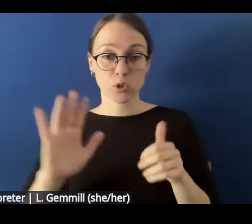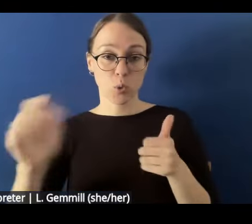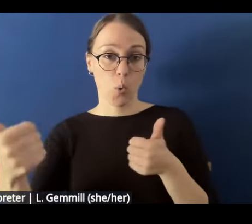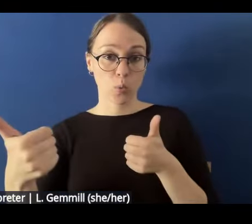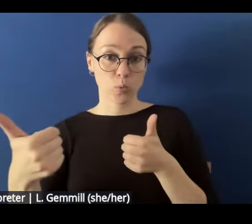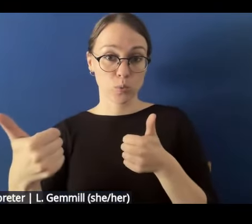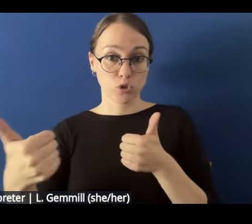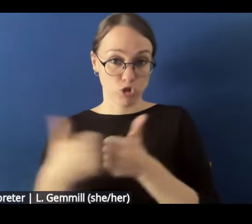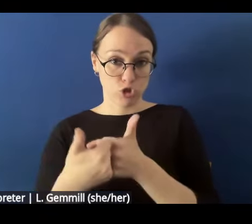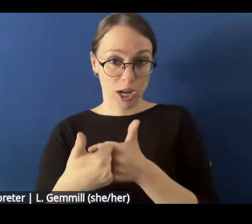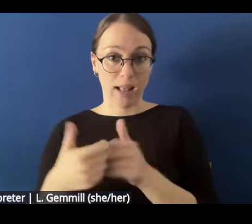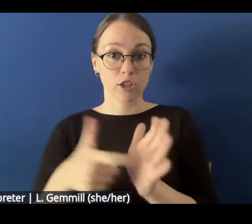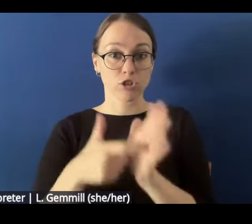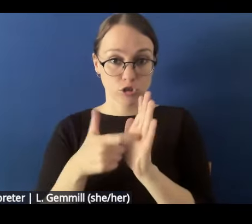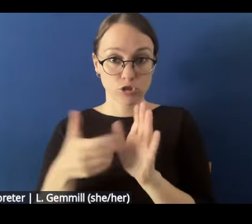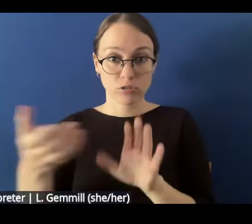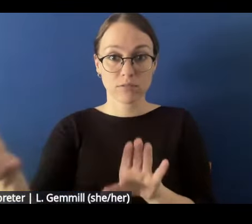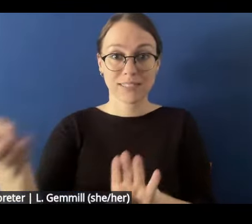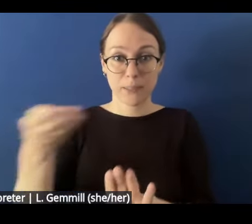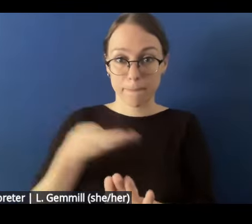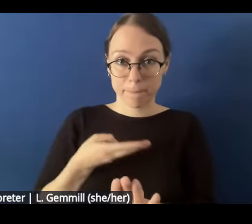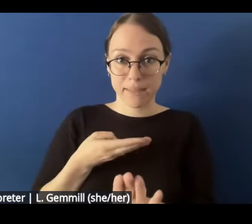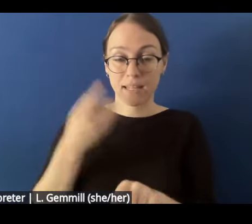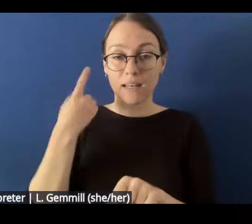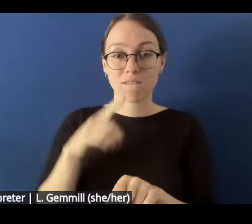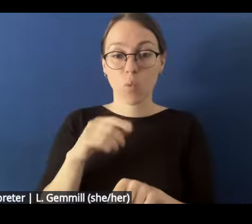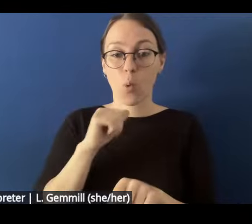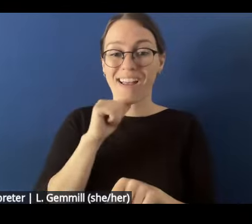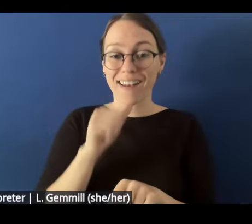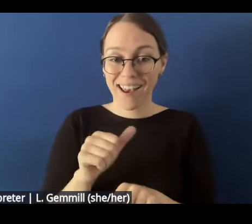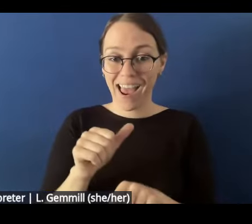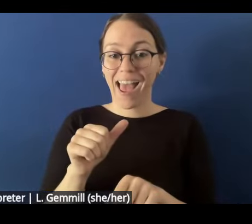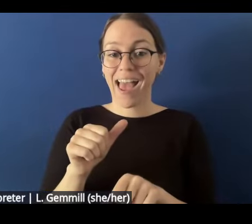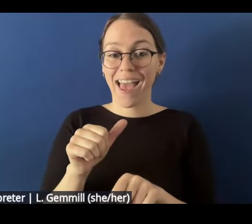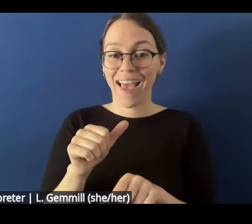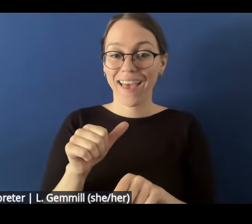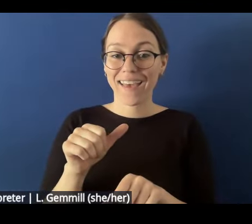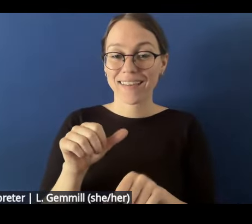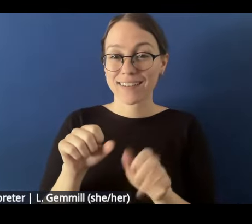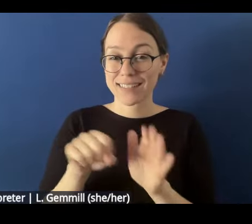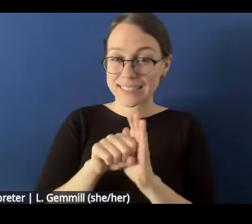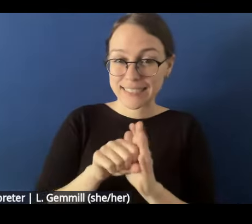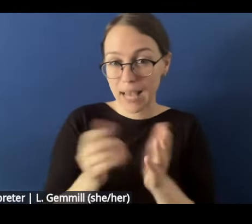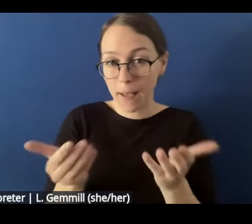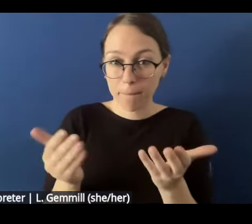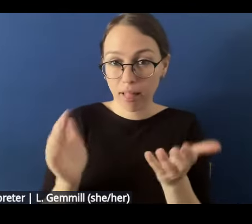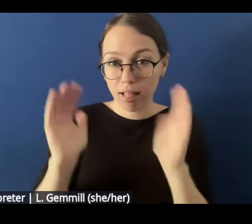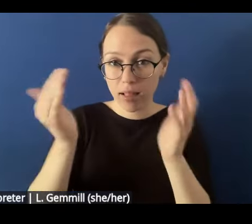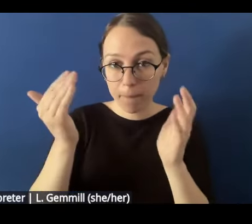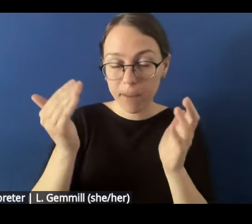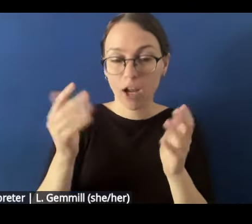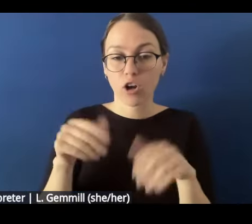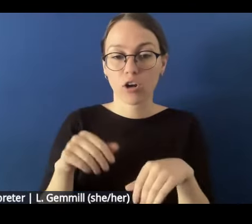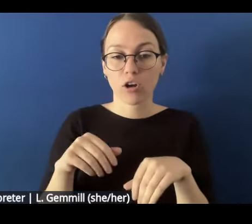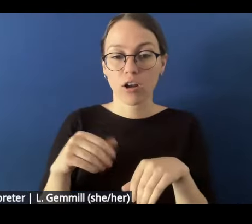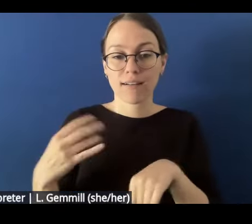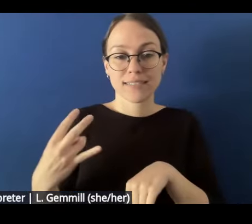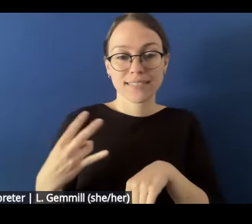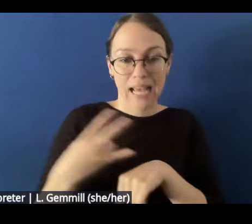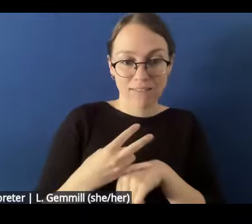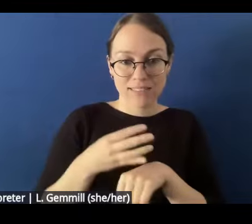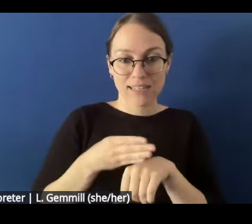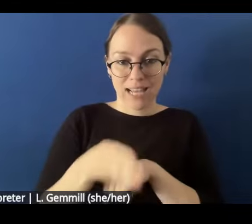submitted for a non-sampled candidate 7 days after the filing deadline. This is when the initial challenge has to come in. And then